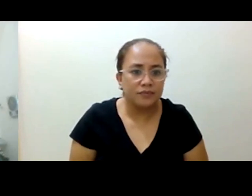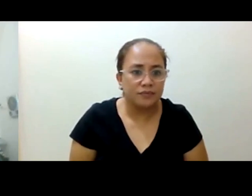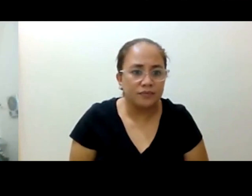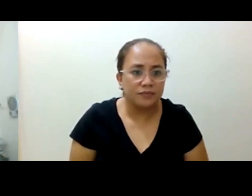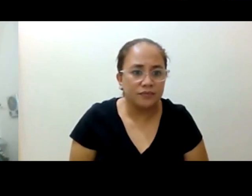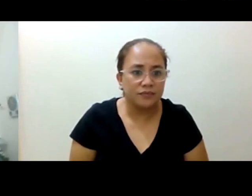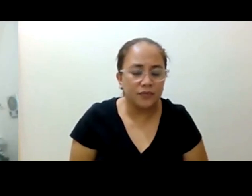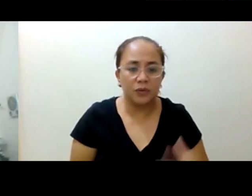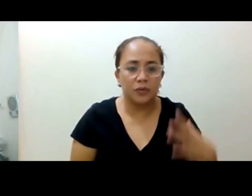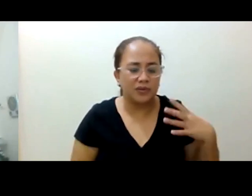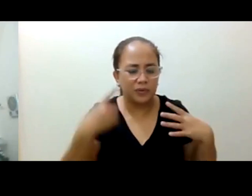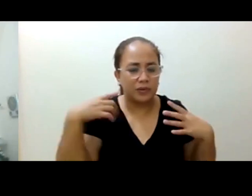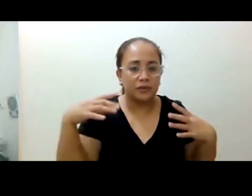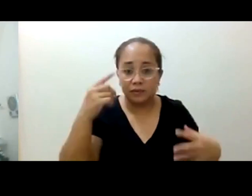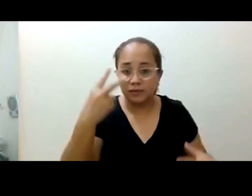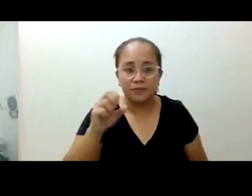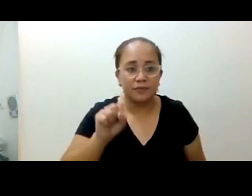Hold on, let me pull it back up here.